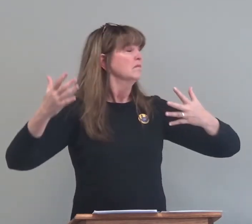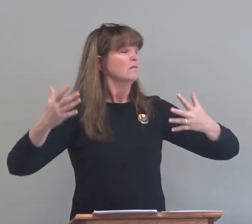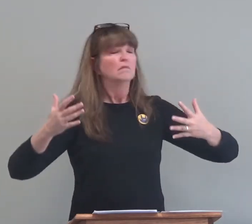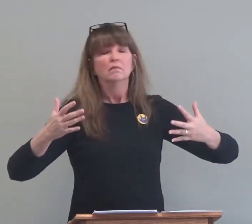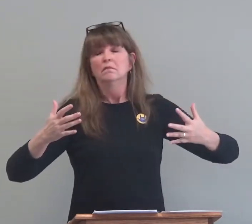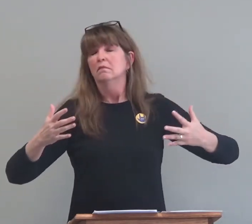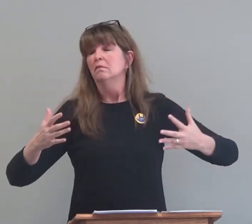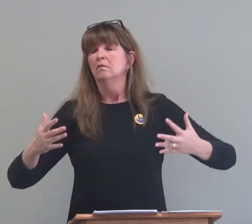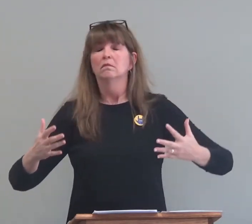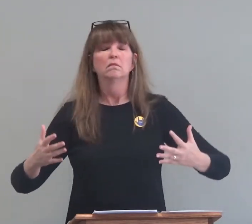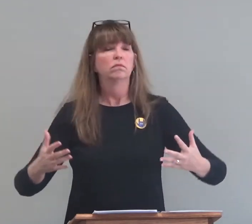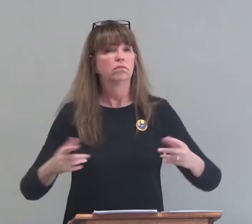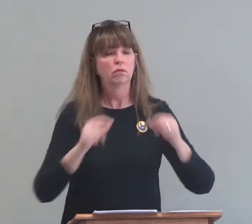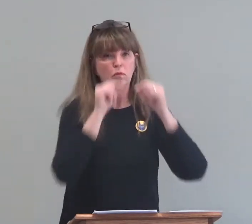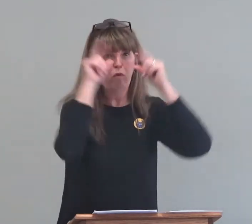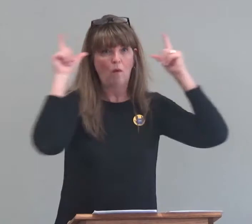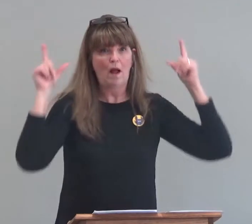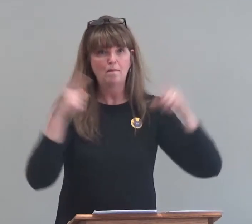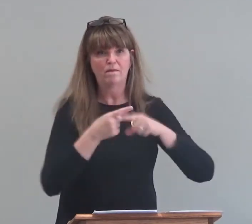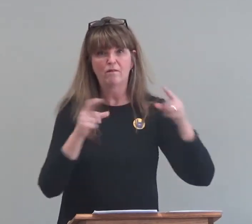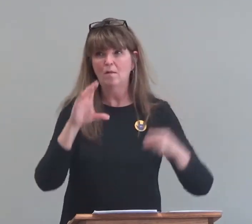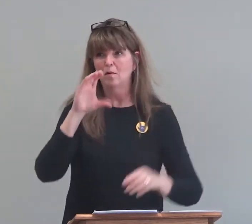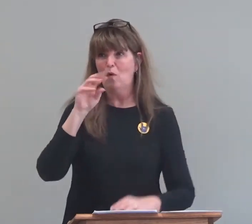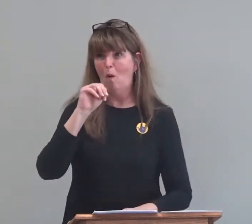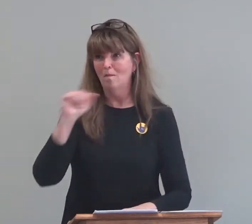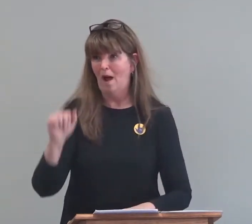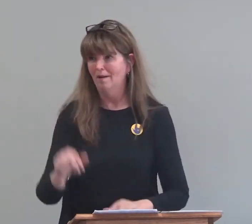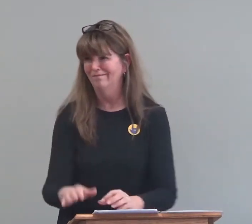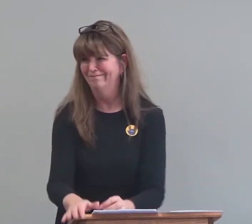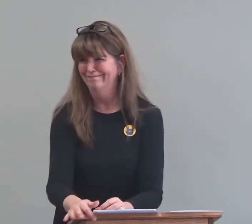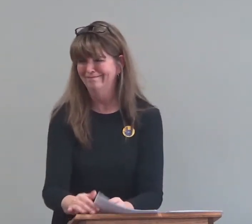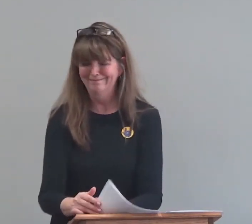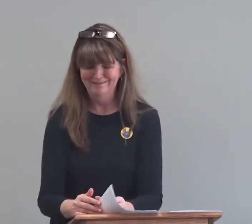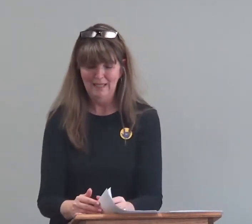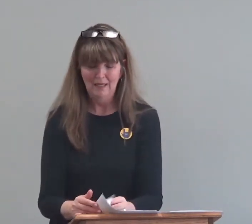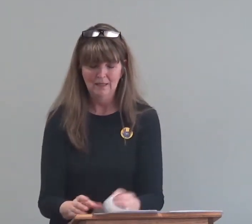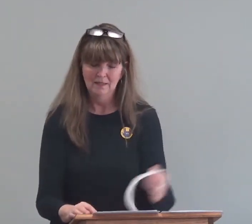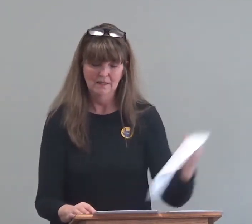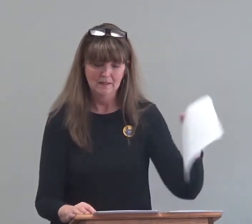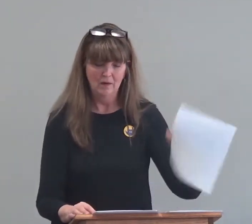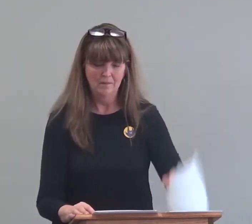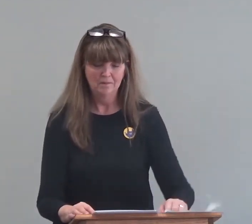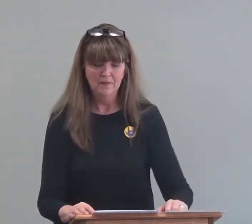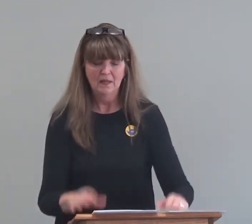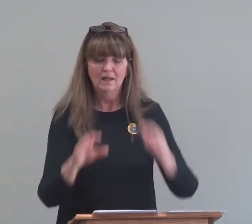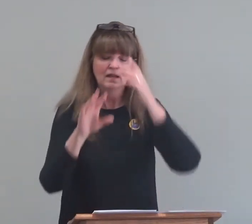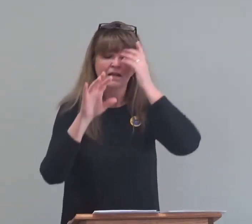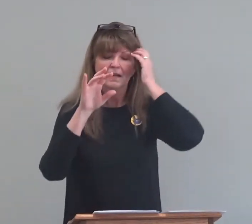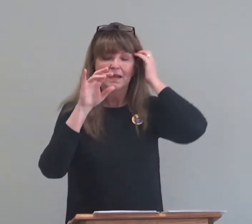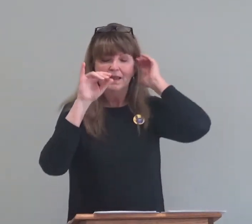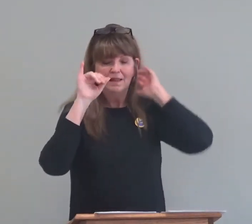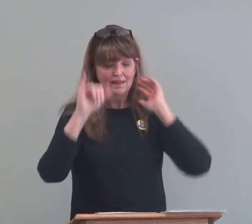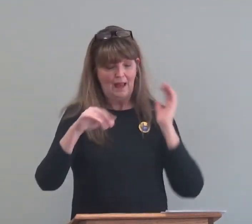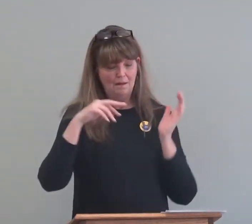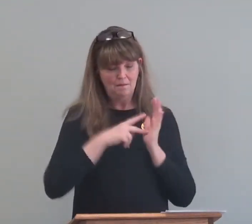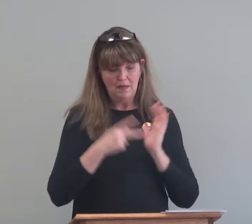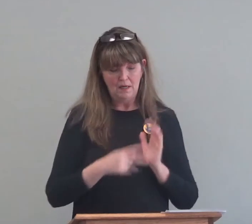And then he was able to resurrect and woke up from his coma due to the smells of the cave